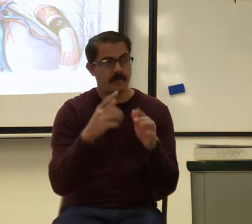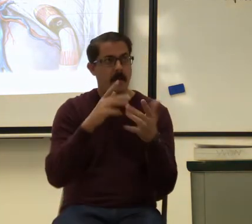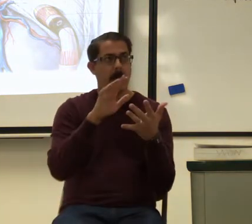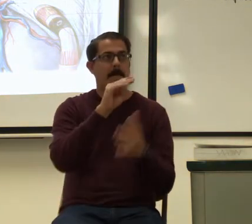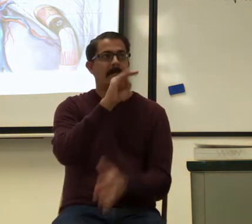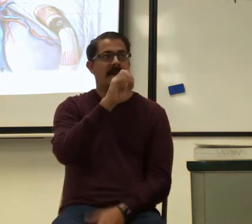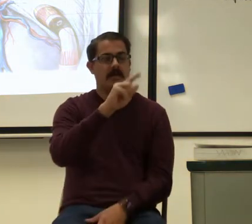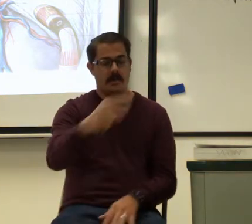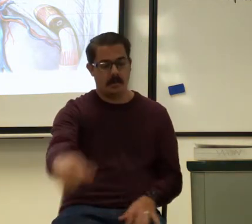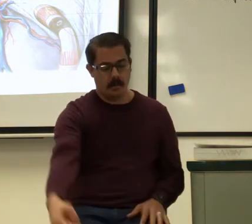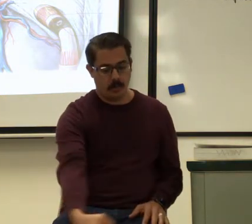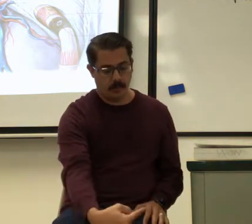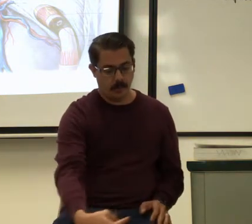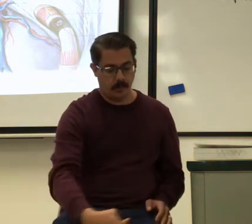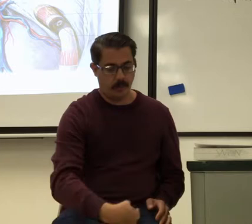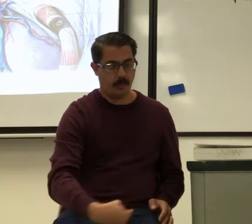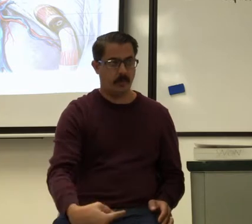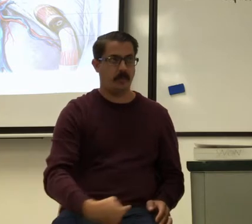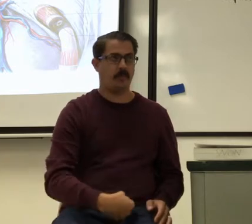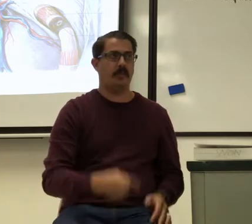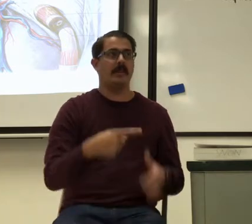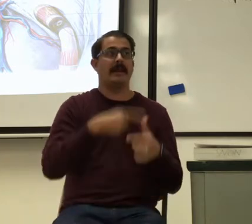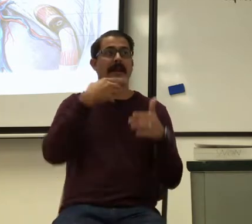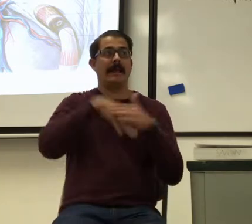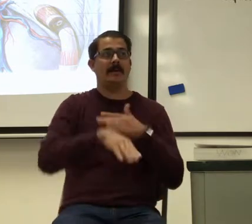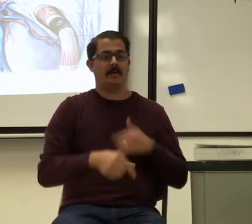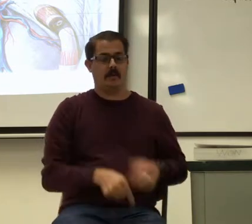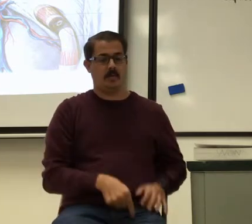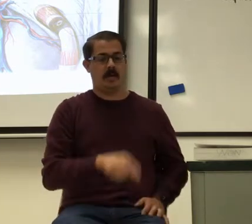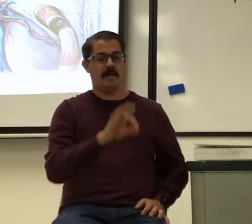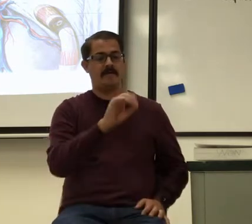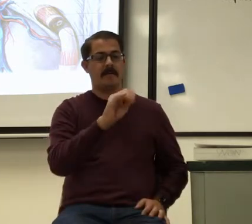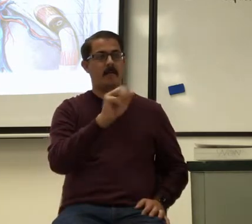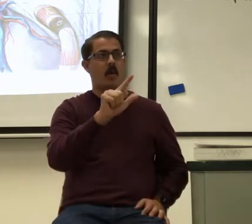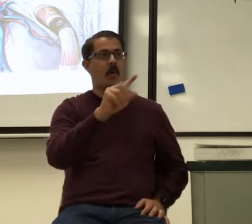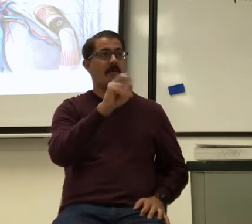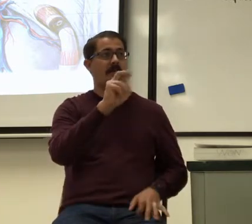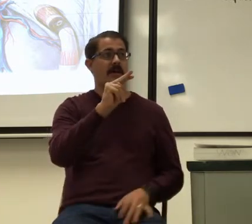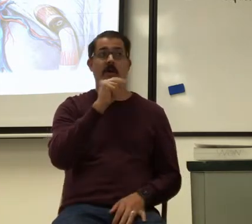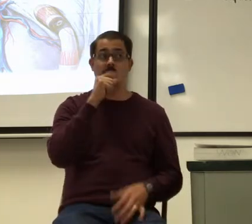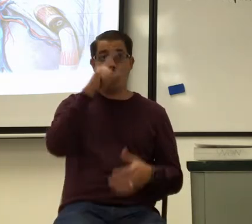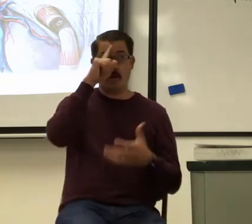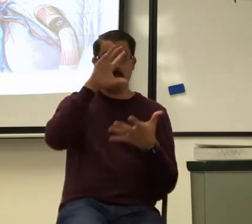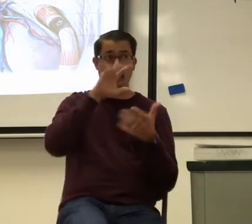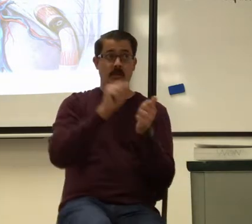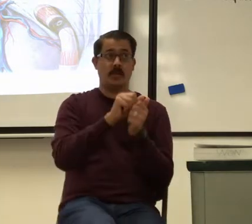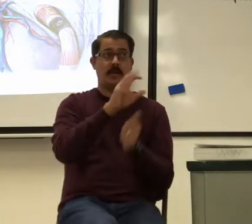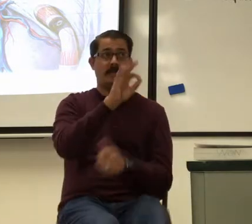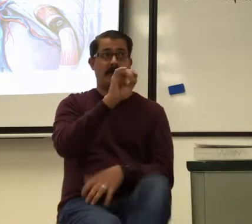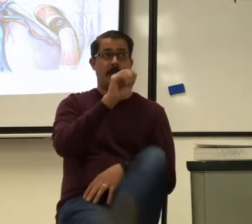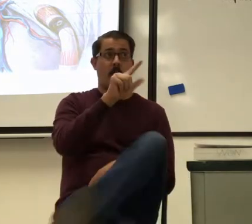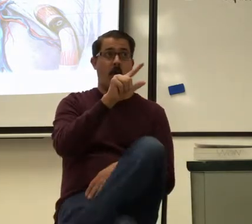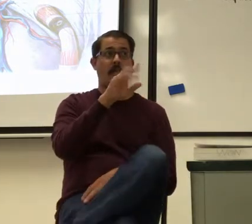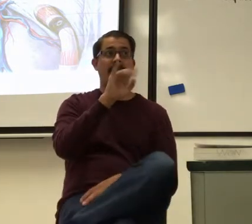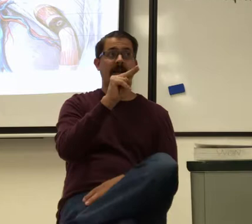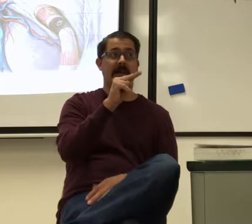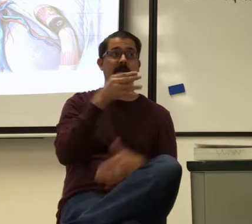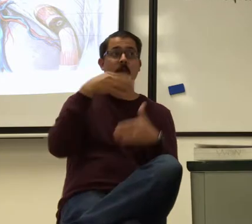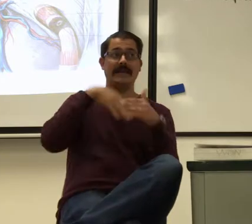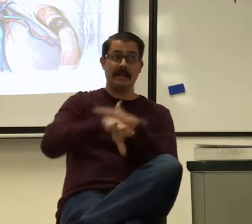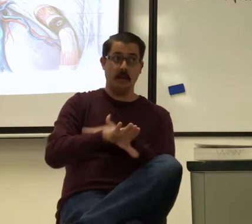I mean, that's what the picture shows, and it drains into the femoral vein. Don't confuse it with the femoral vein. It drains into it.